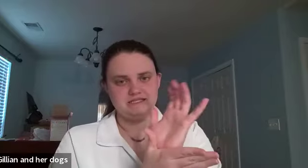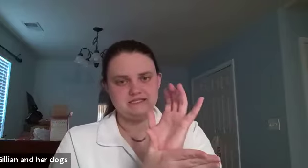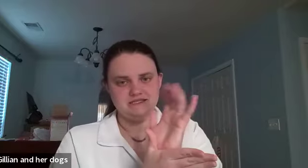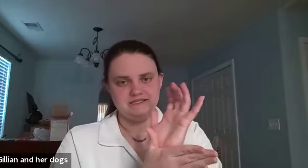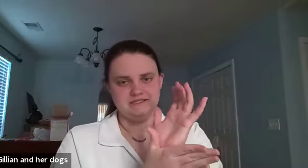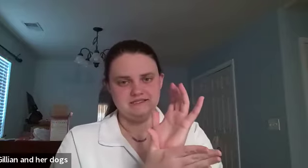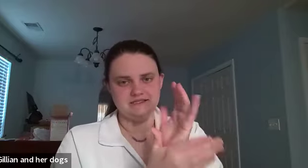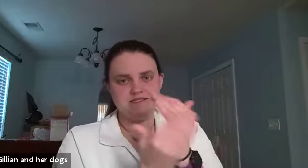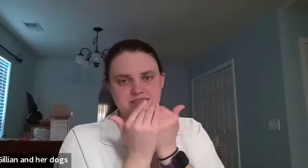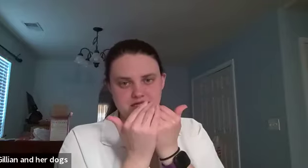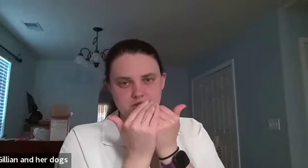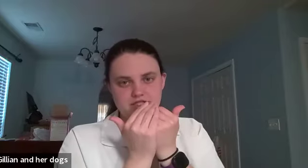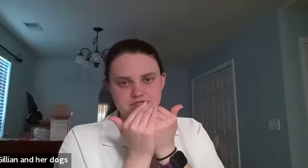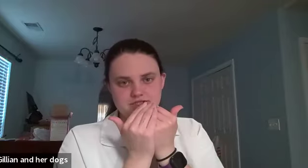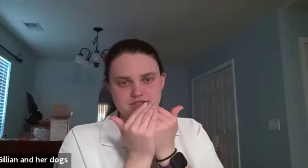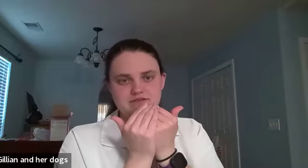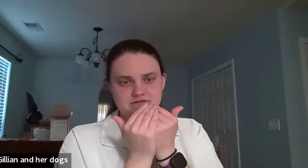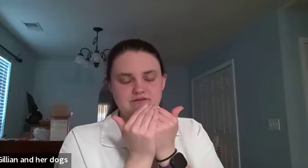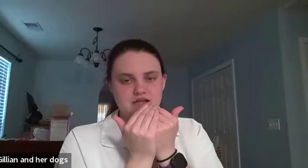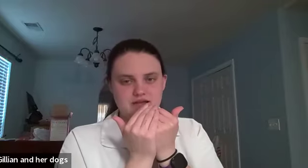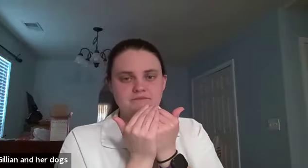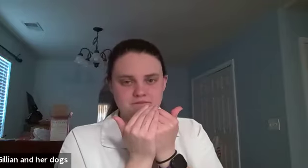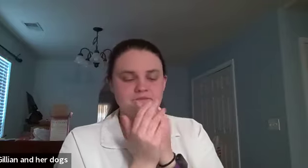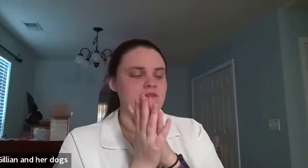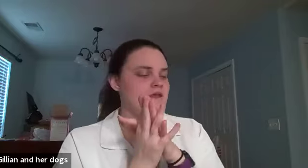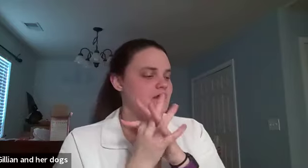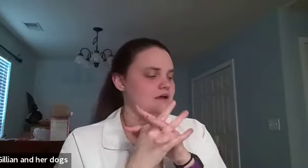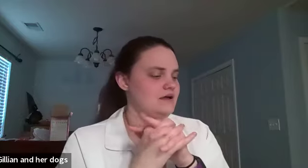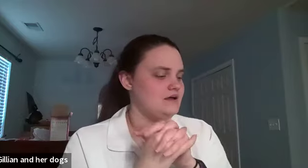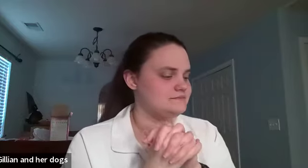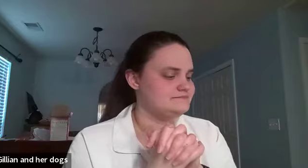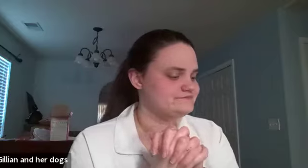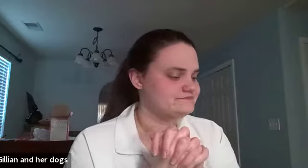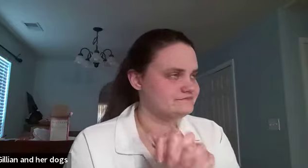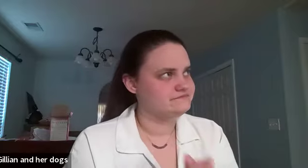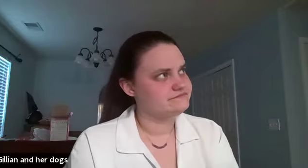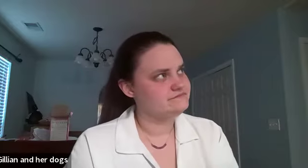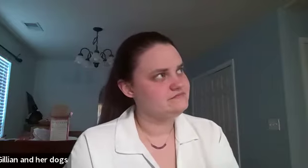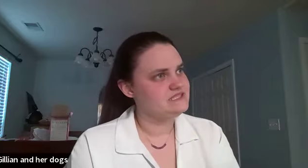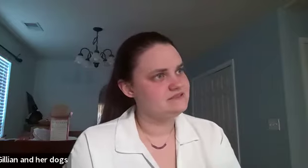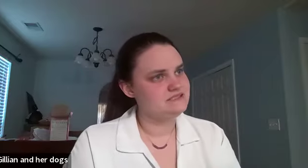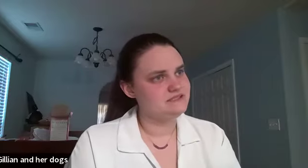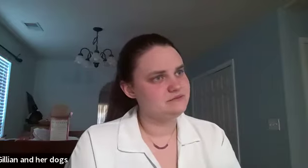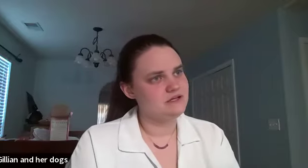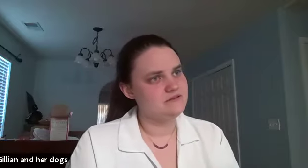cheese, sandwich. Okay. Um, let's see what other